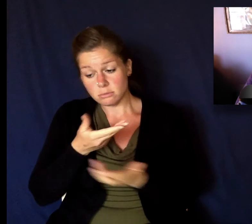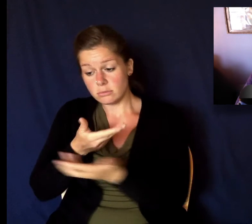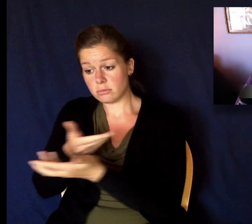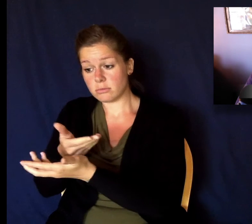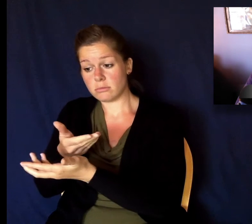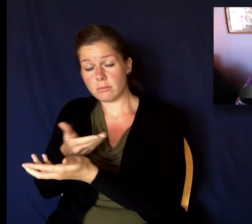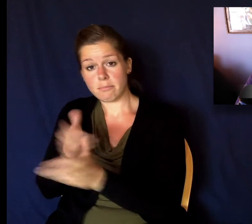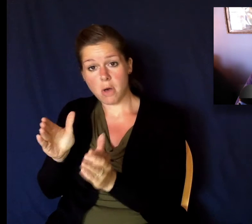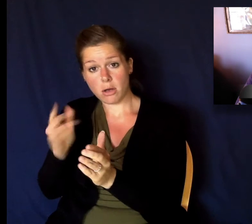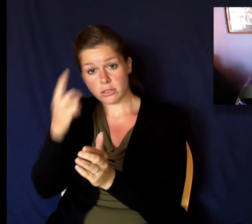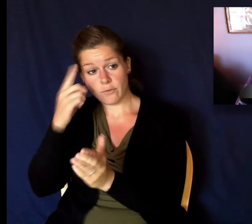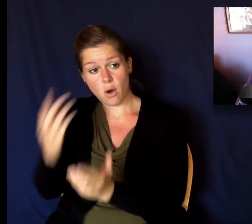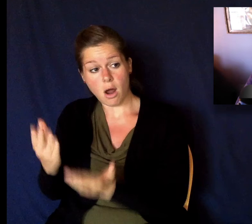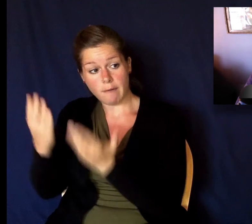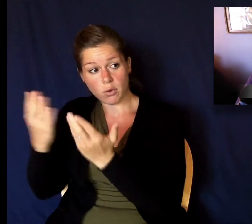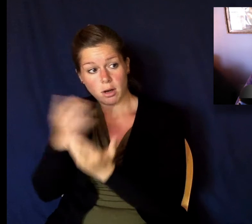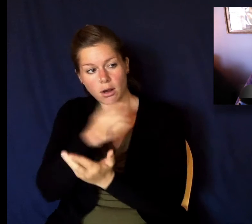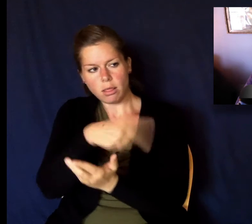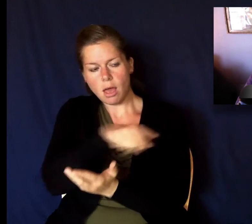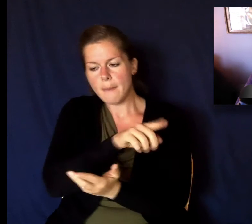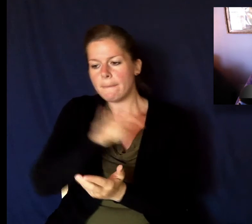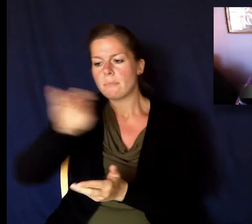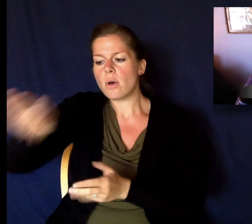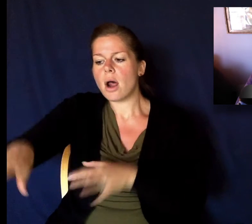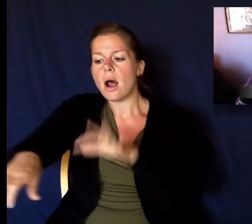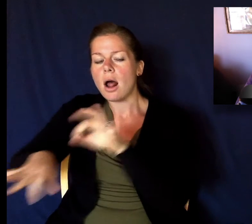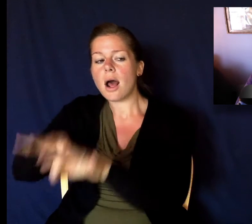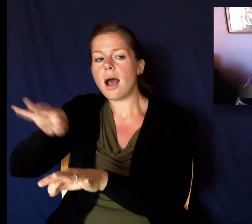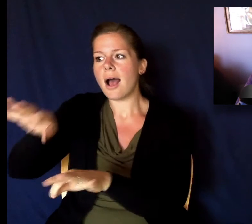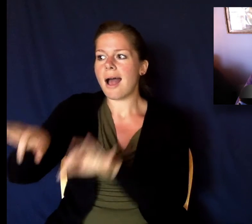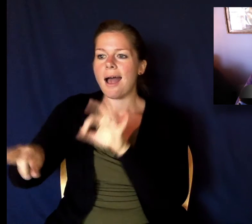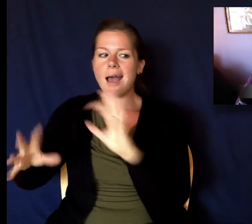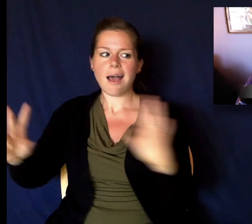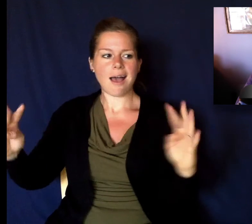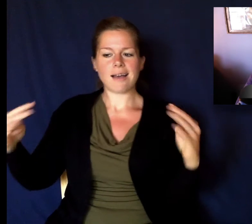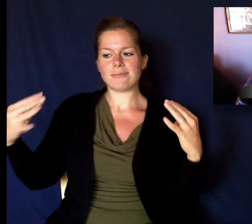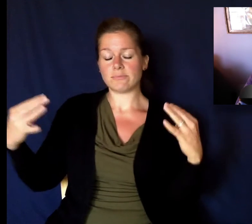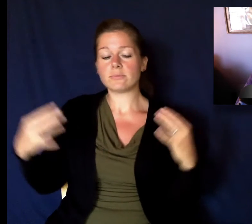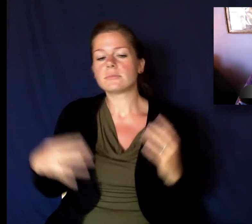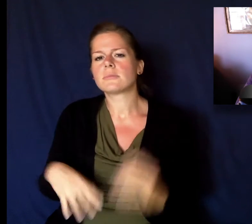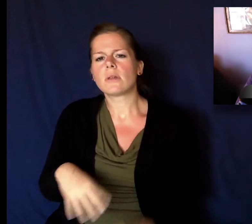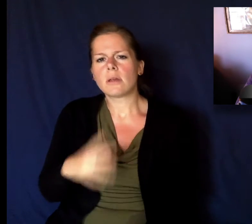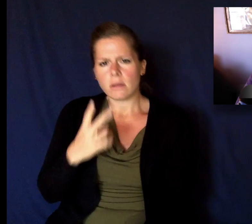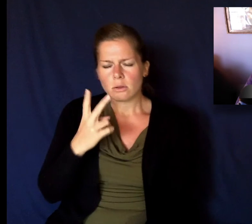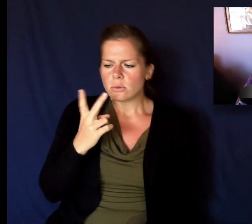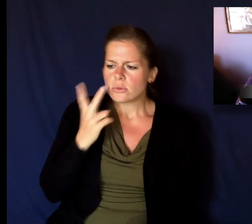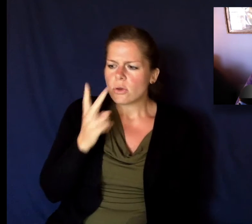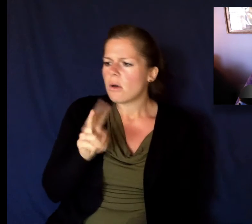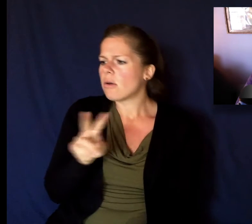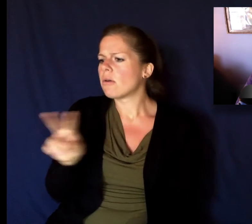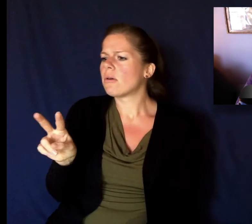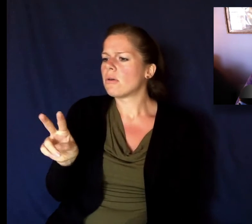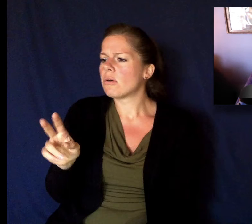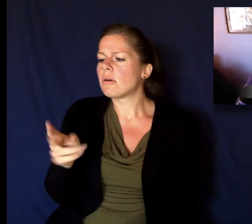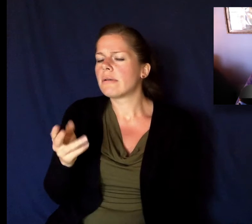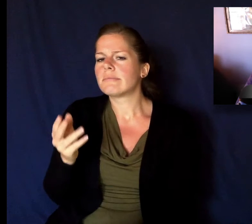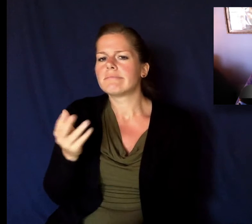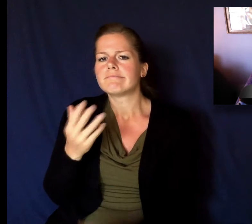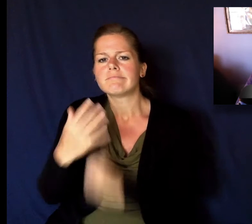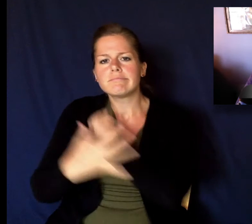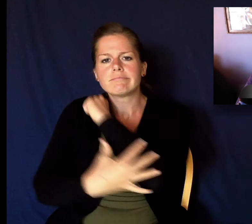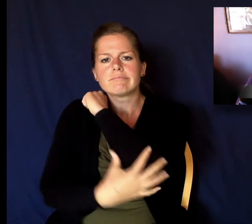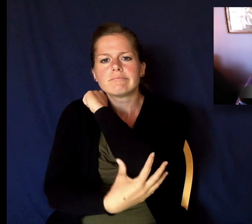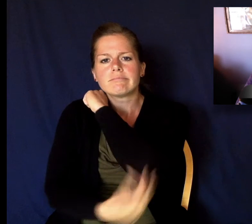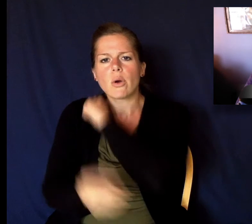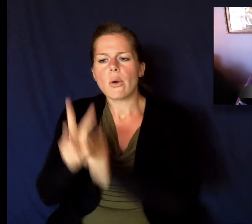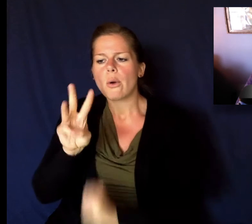rich putting their gifts into the offering box. And he saw a poor widow put 2 small